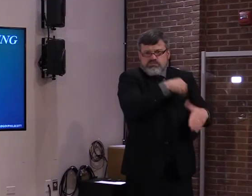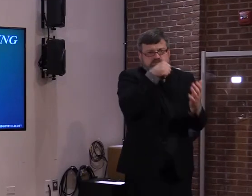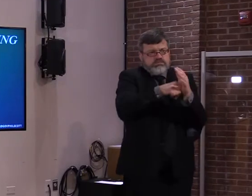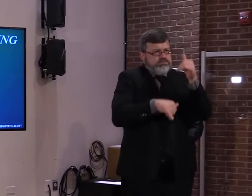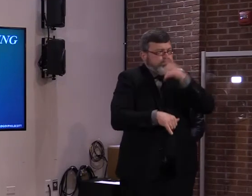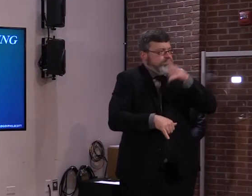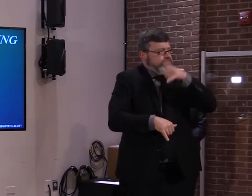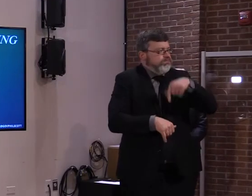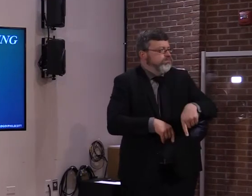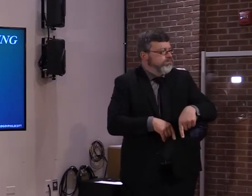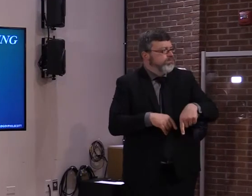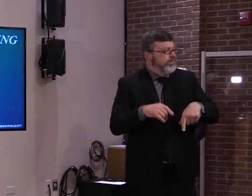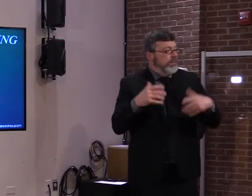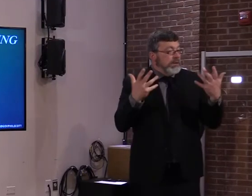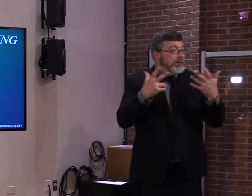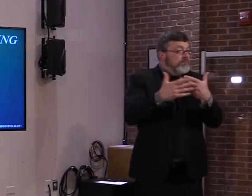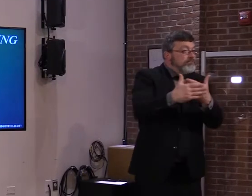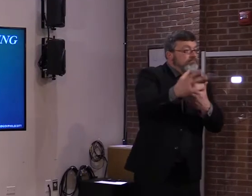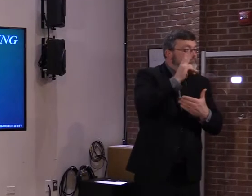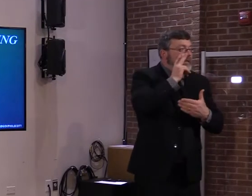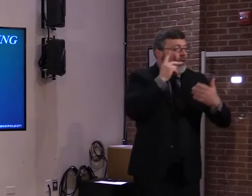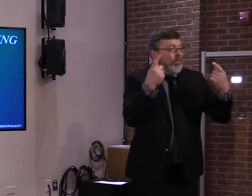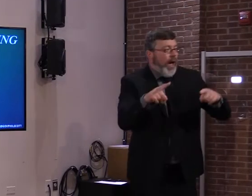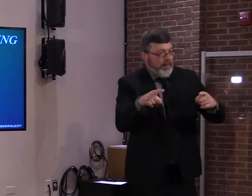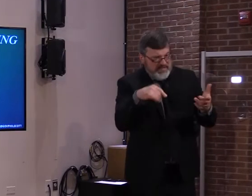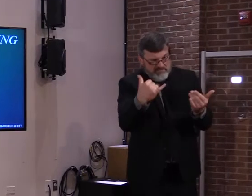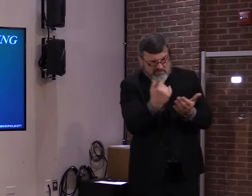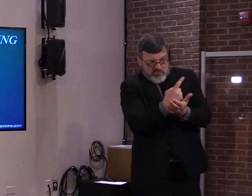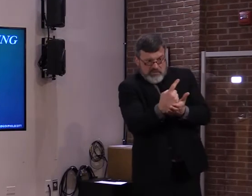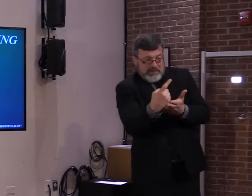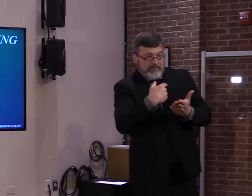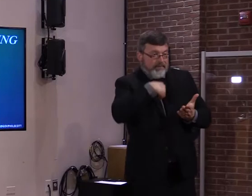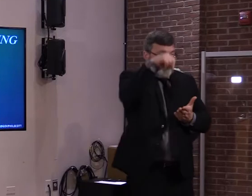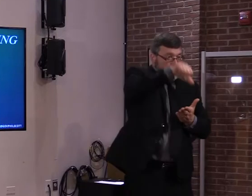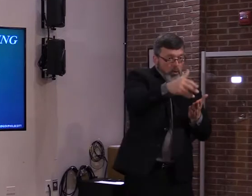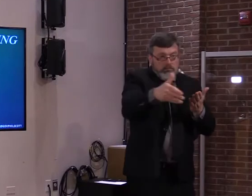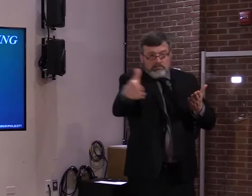have to see what happens by the end of the week. Do you think that